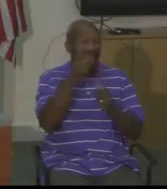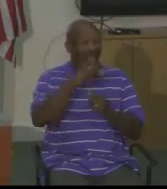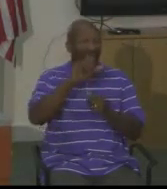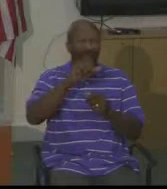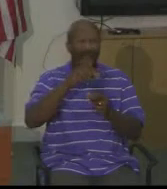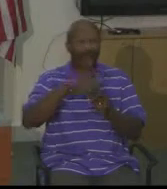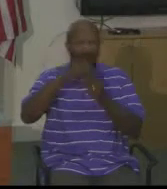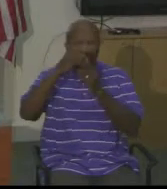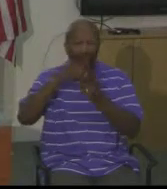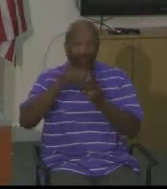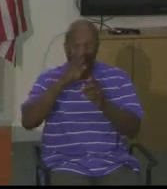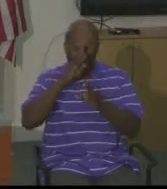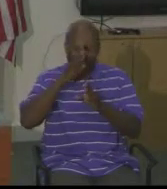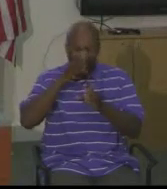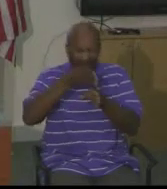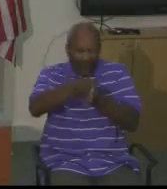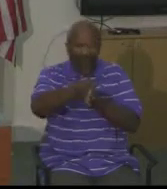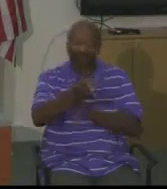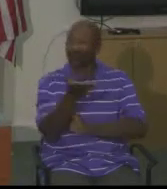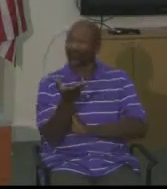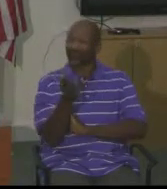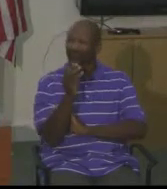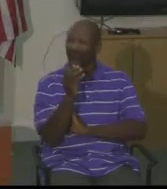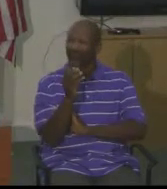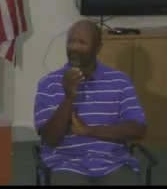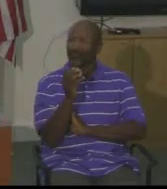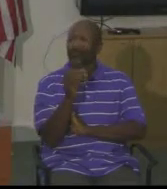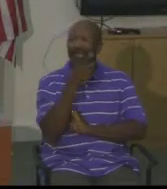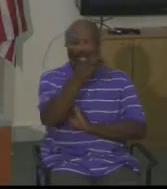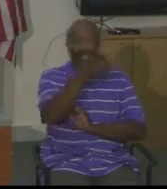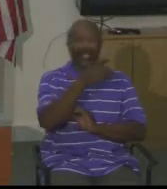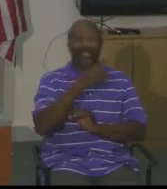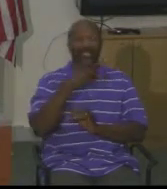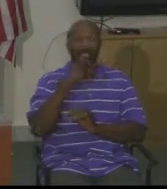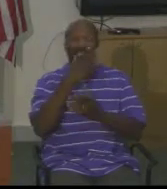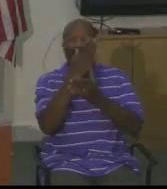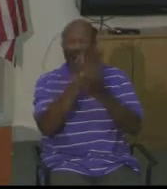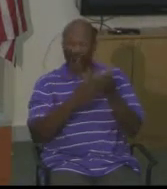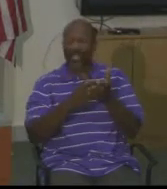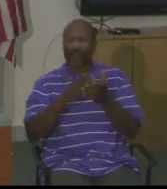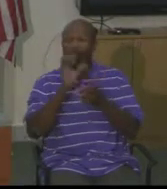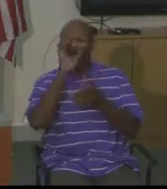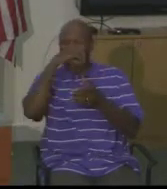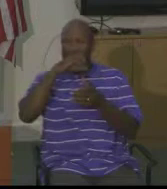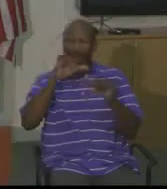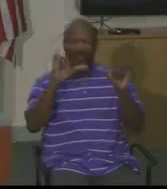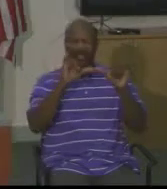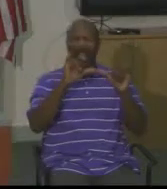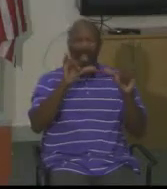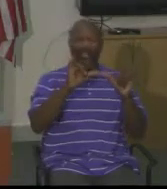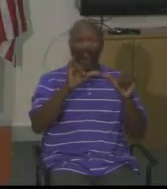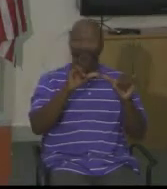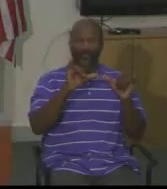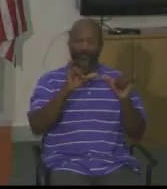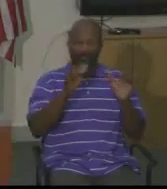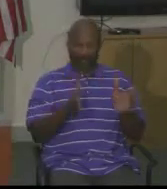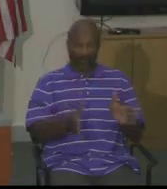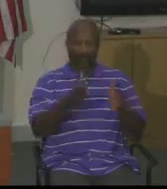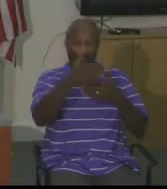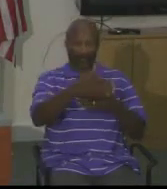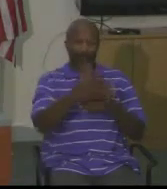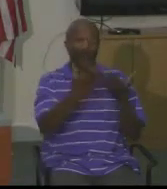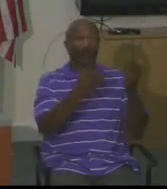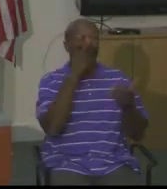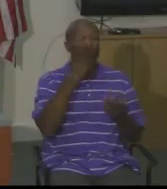think. Isn't that true? Okay, so he was saying that there are some odd size. You may get to